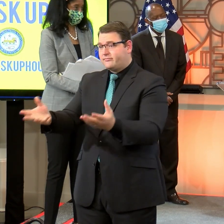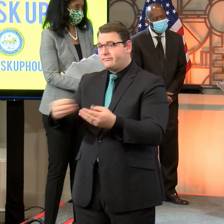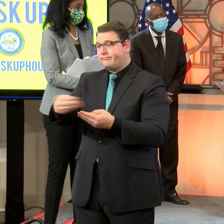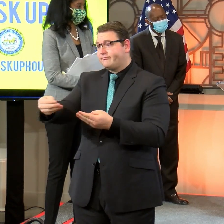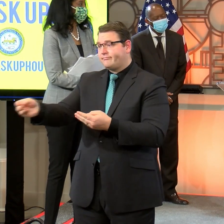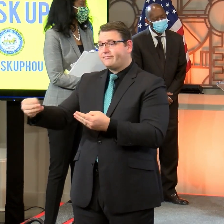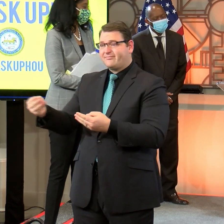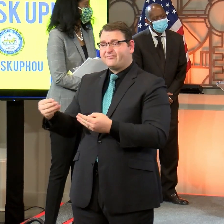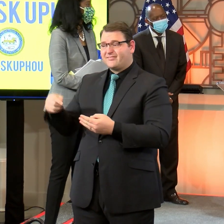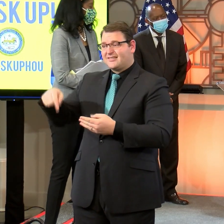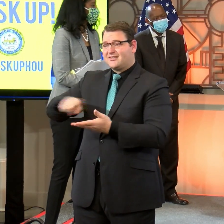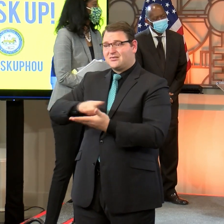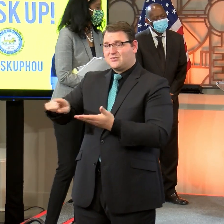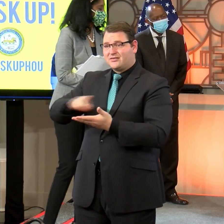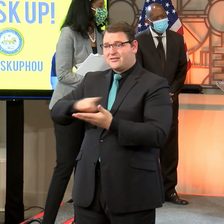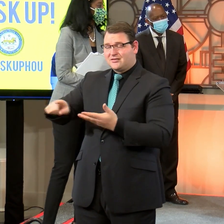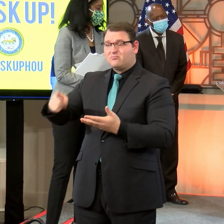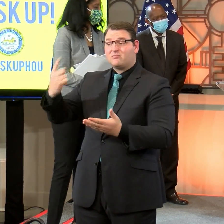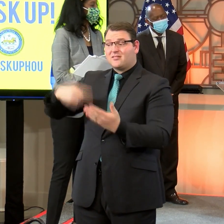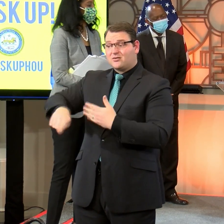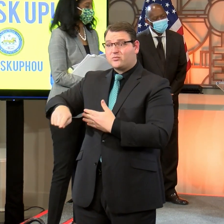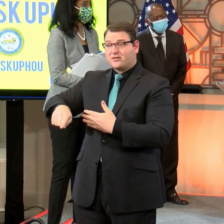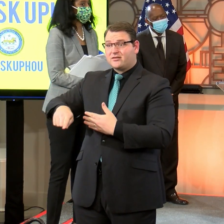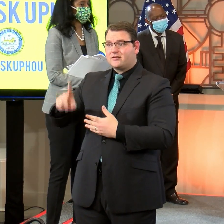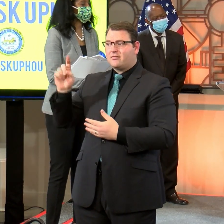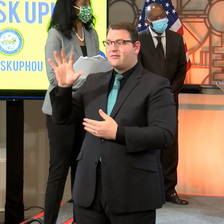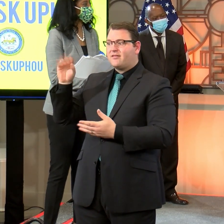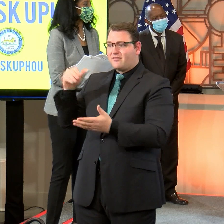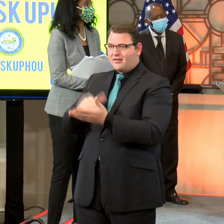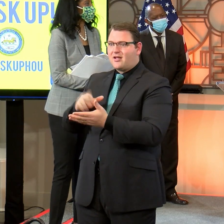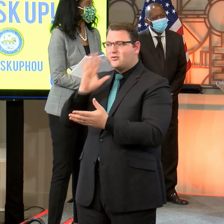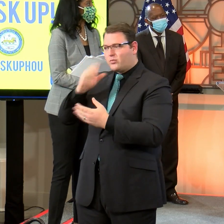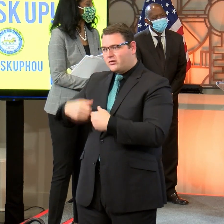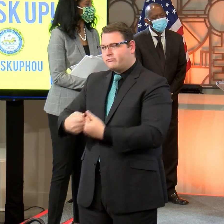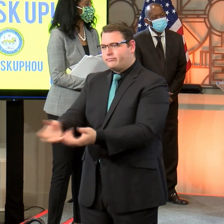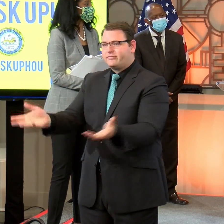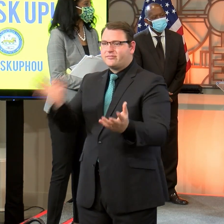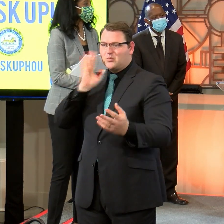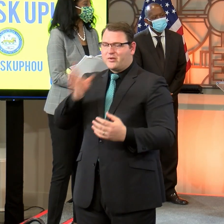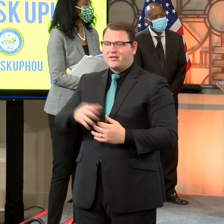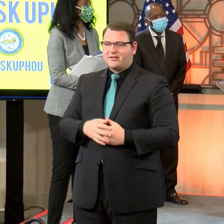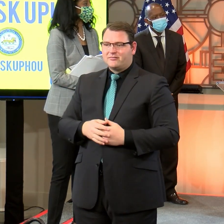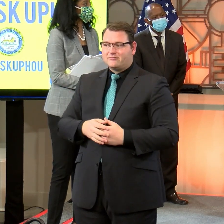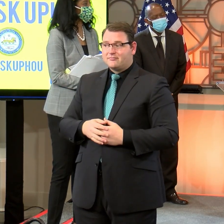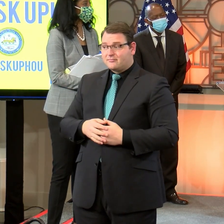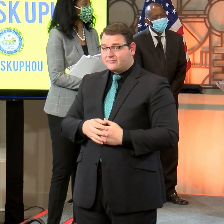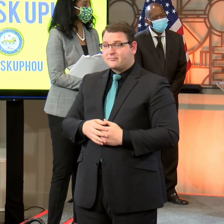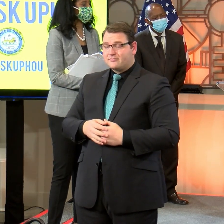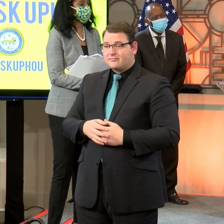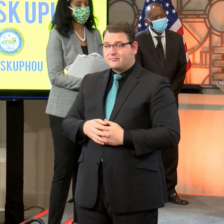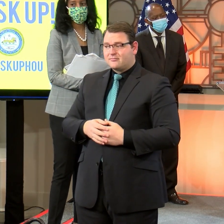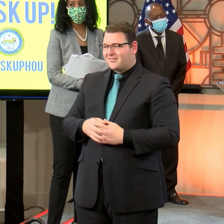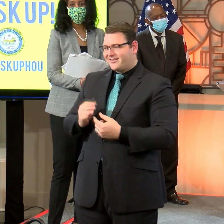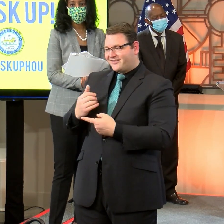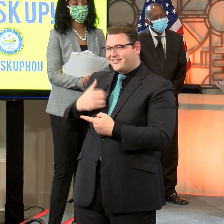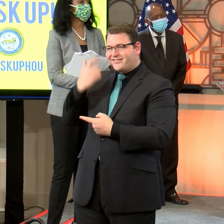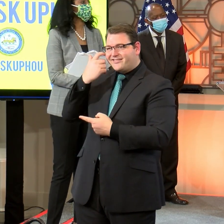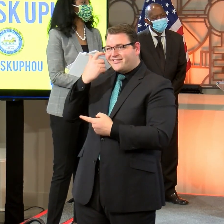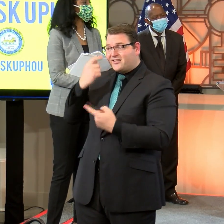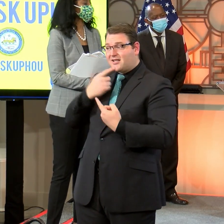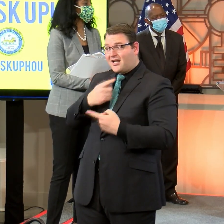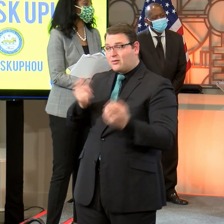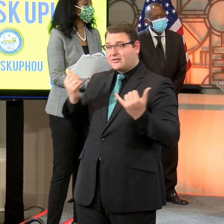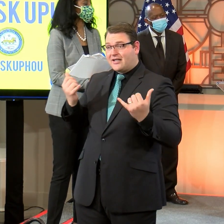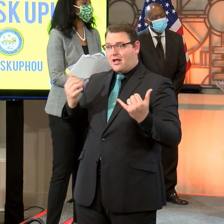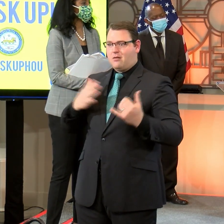and 150,000 next week, Mayor. That is on top of what you've heard announced today.